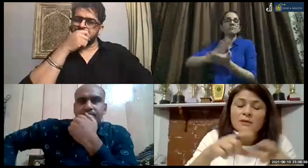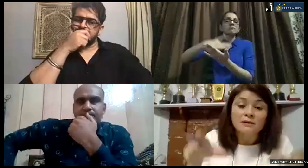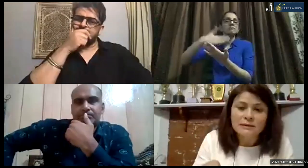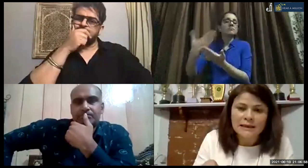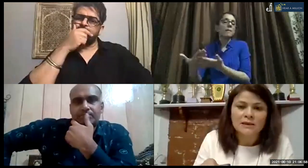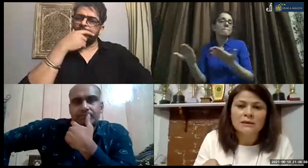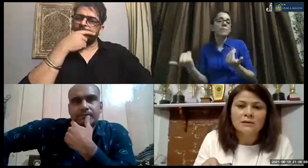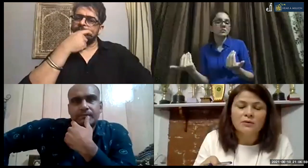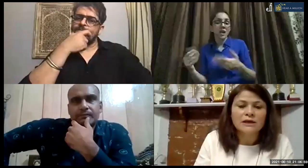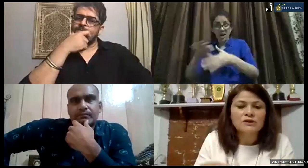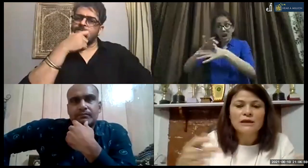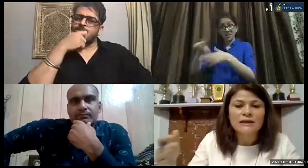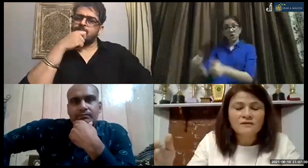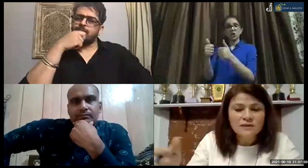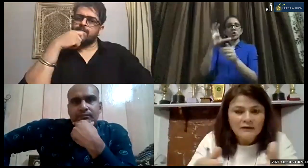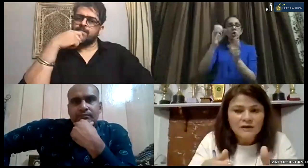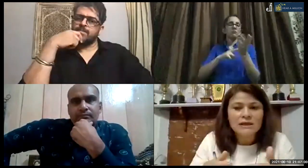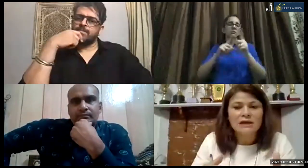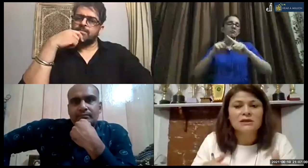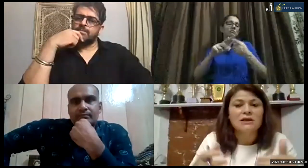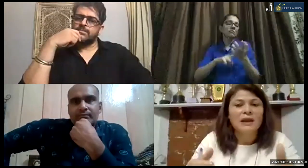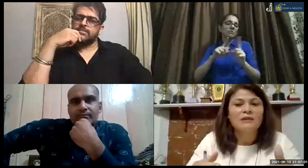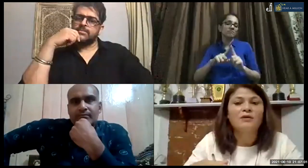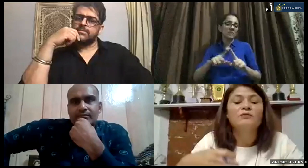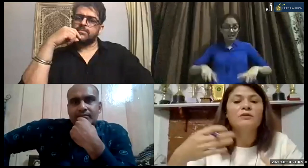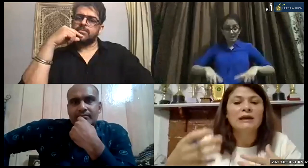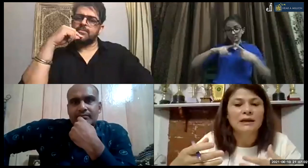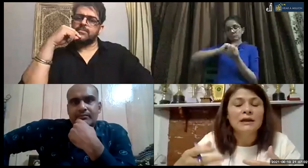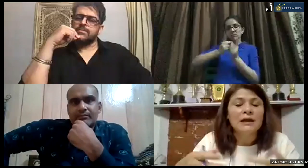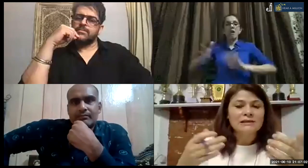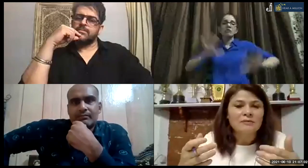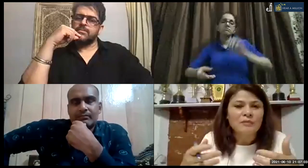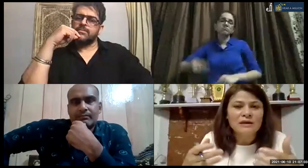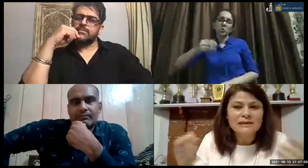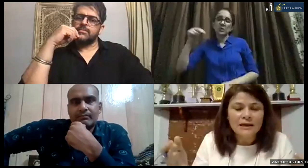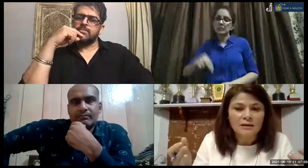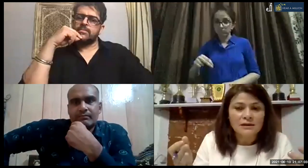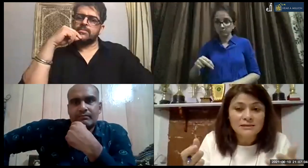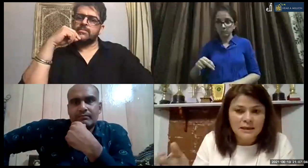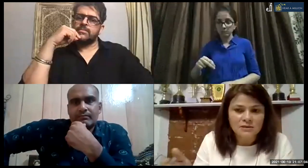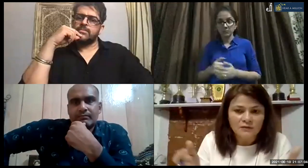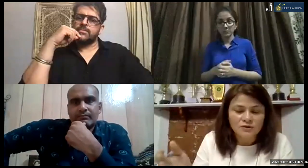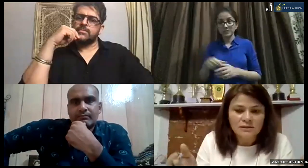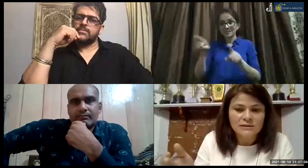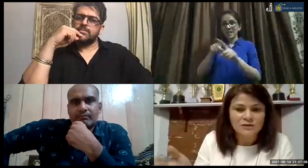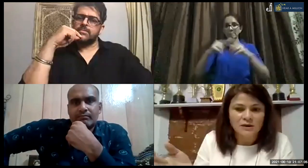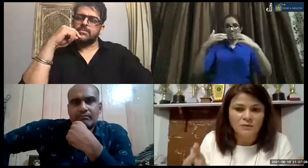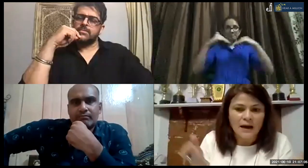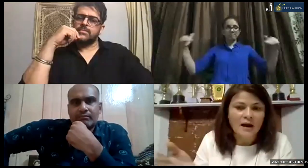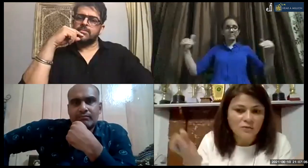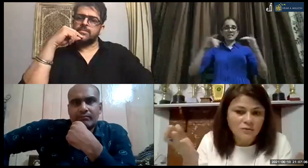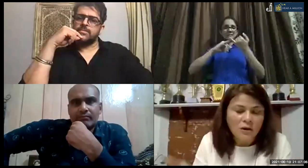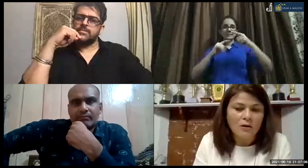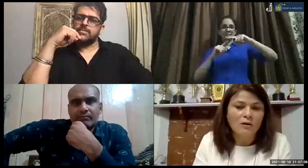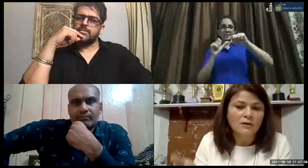from content. Okay, so it gives a live interaction, a platform for reading. It's like a stage, a virtual stage where you